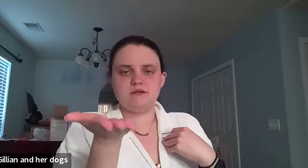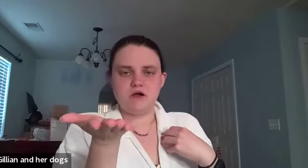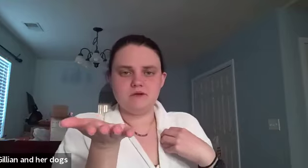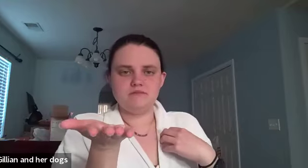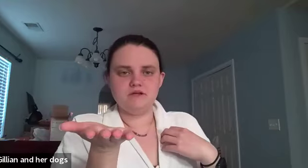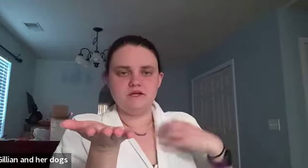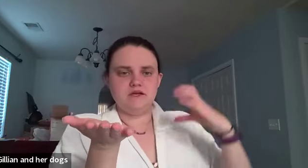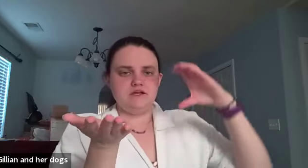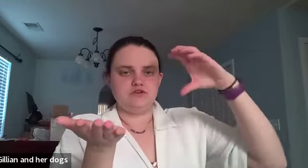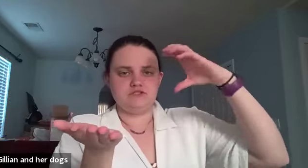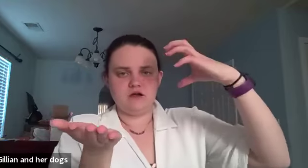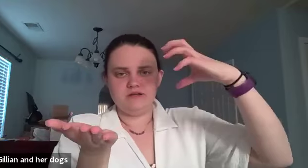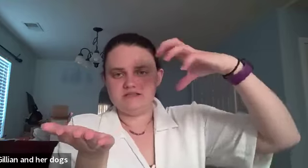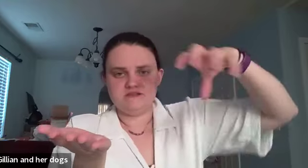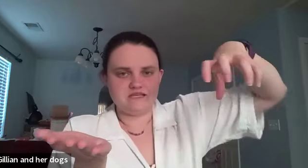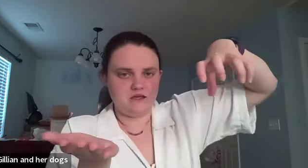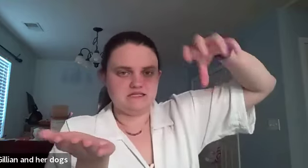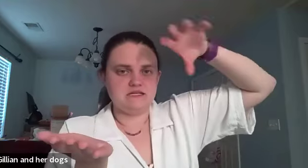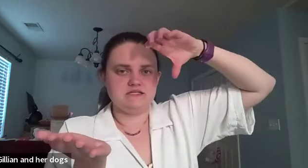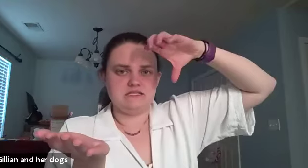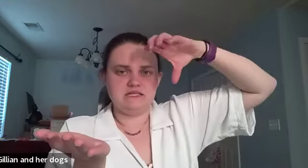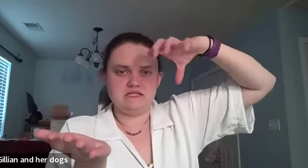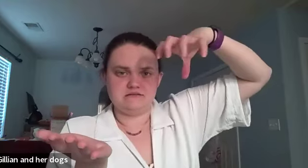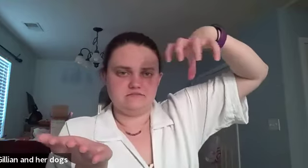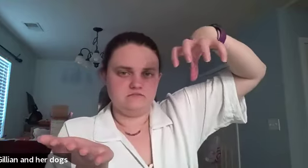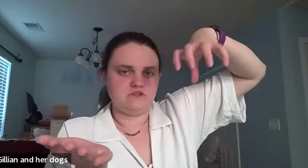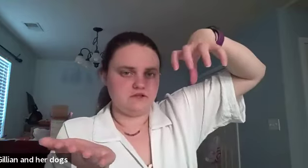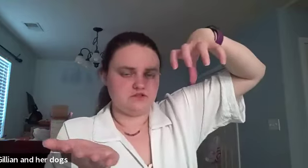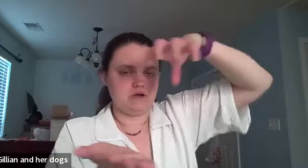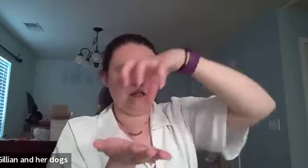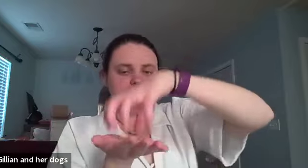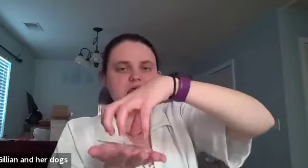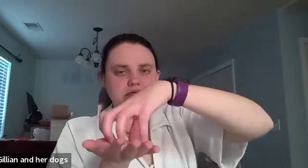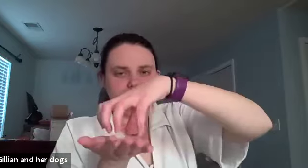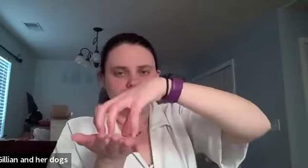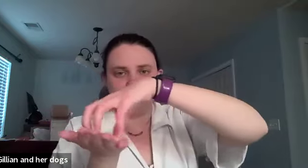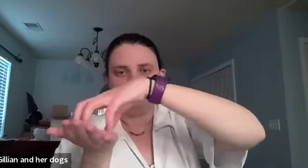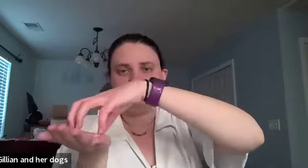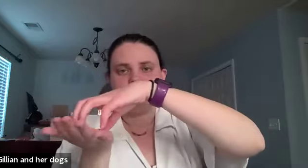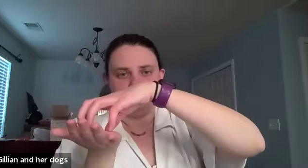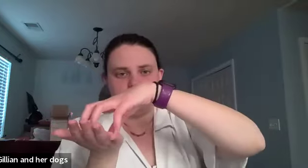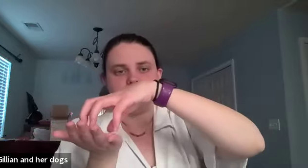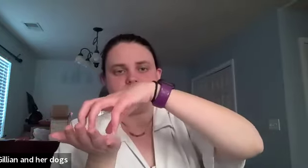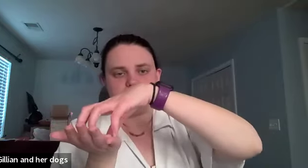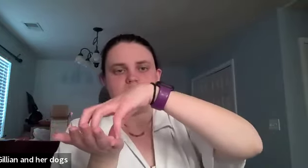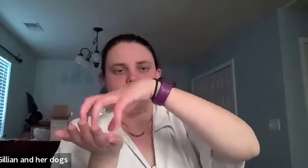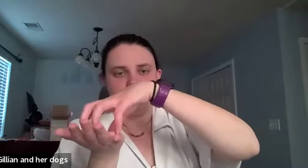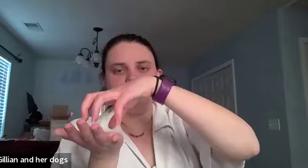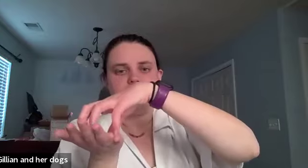non-dominant palm up. Your dominant is in this like it's like a C, it's that the fingers are wide. Cake. Cake. Okay,